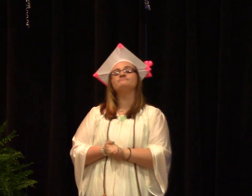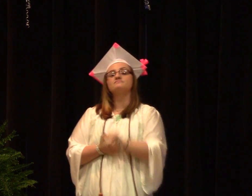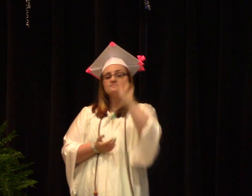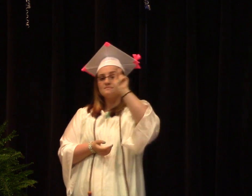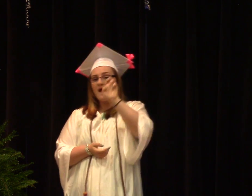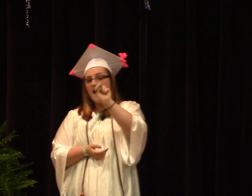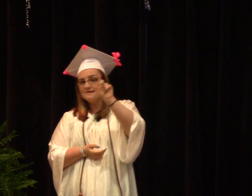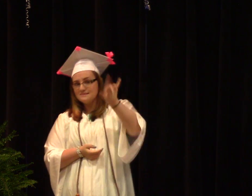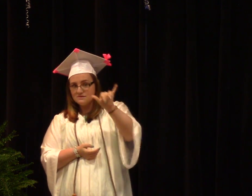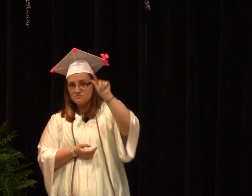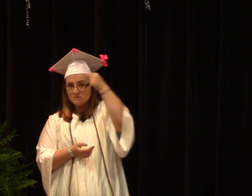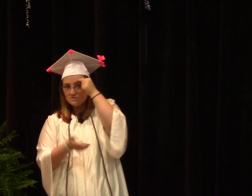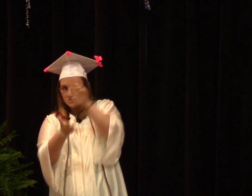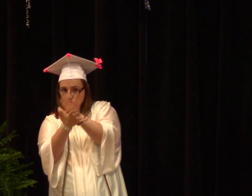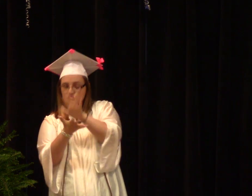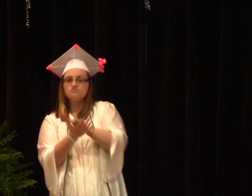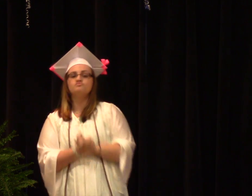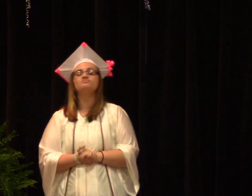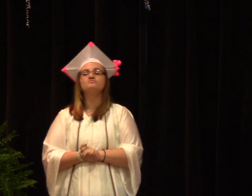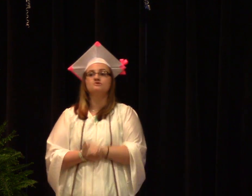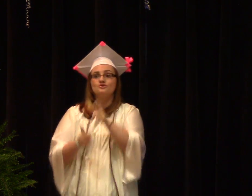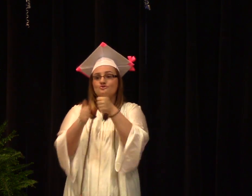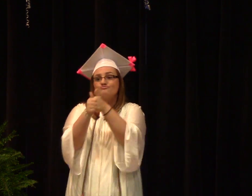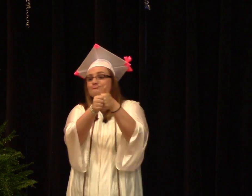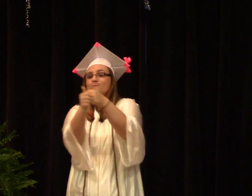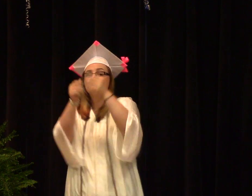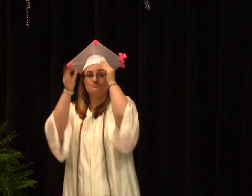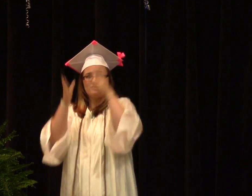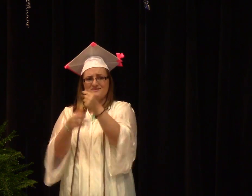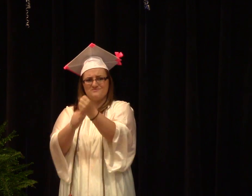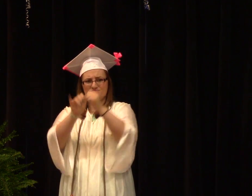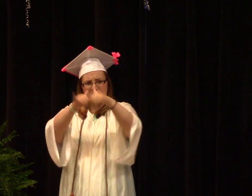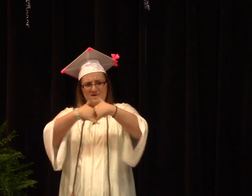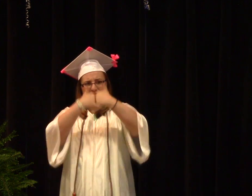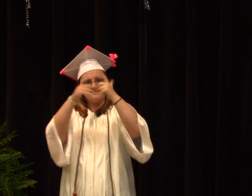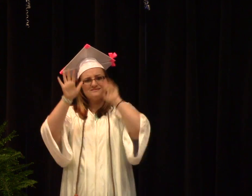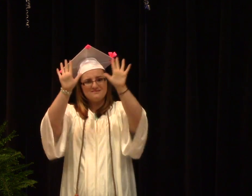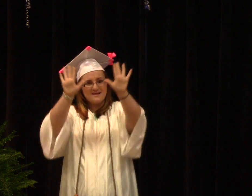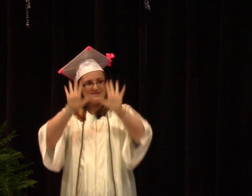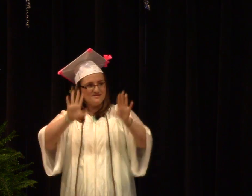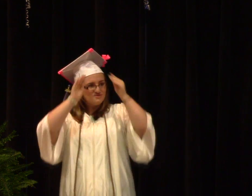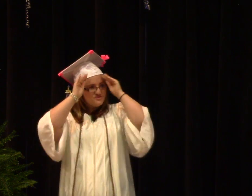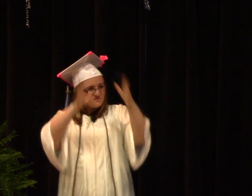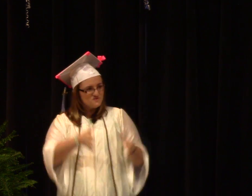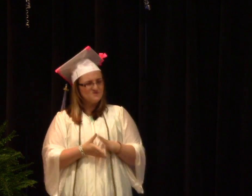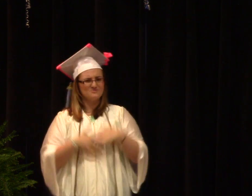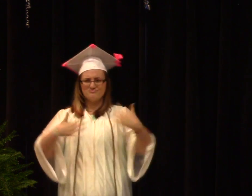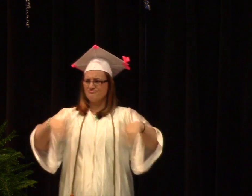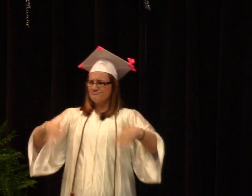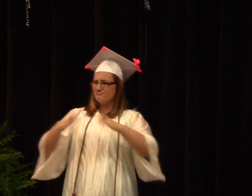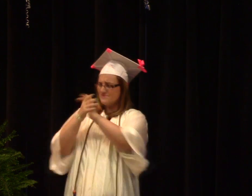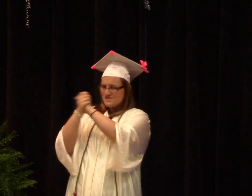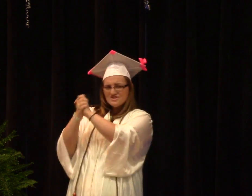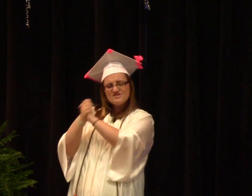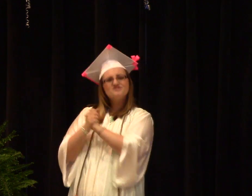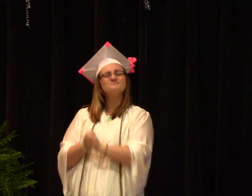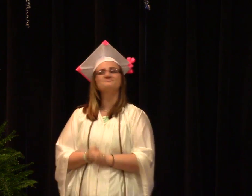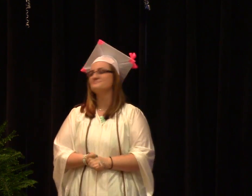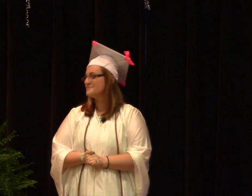Heather is a teaching fellow, was a teaching fellow at Harvard University's Kennedy School of Government and received an award